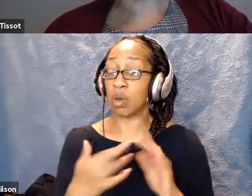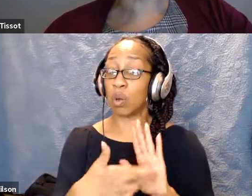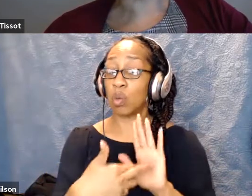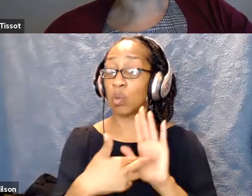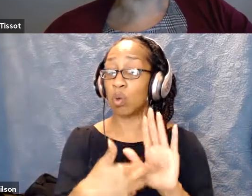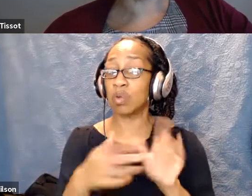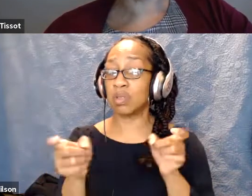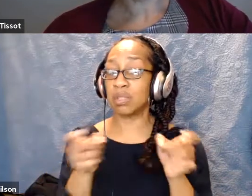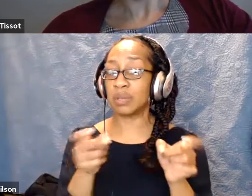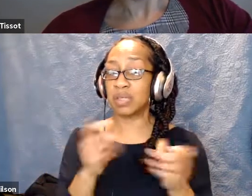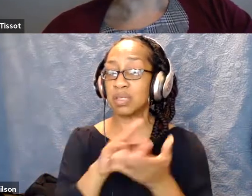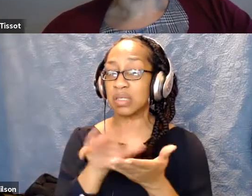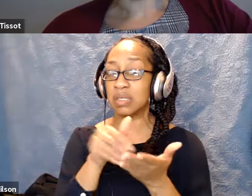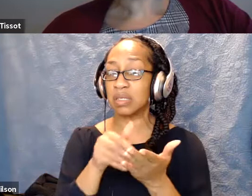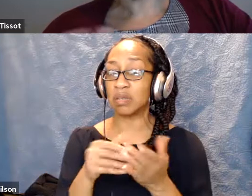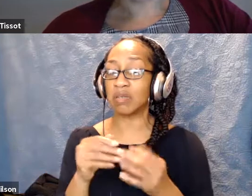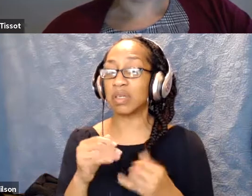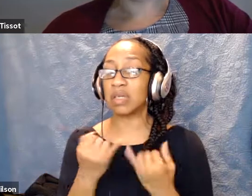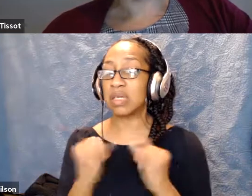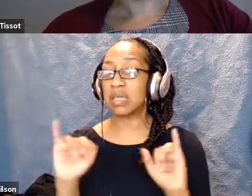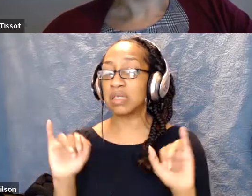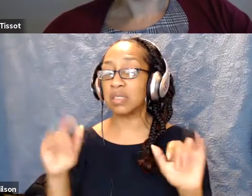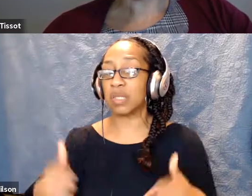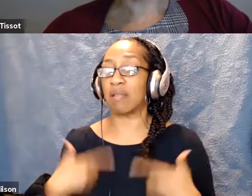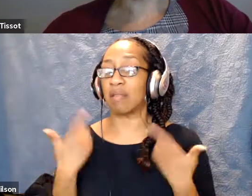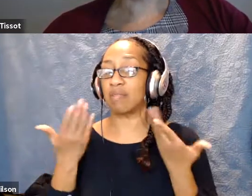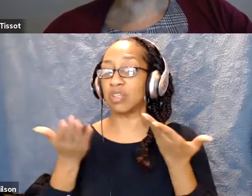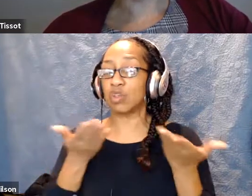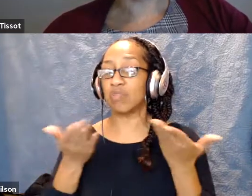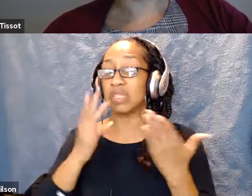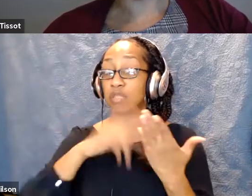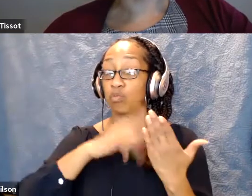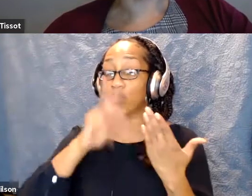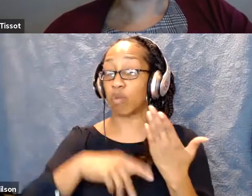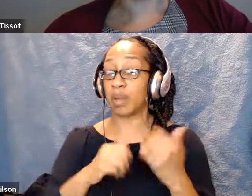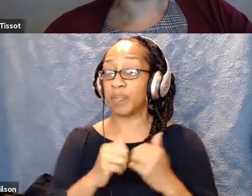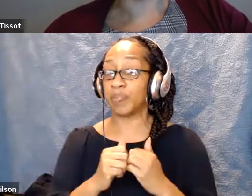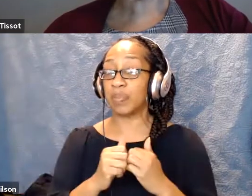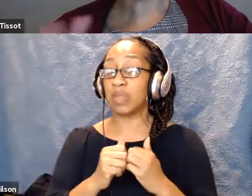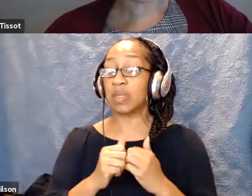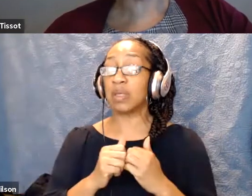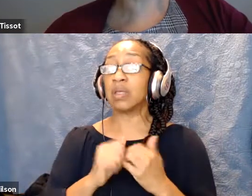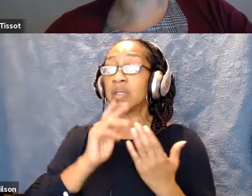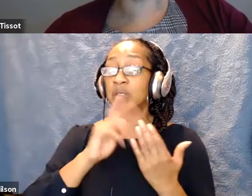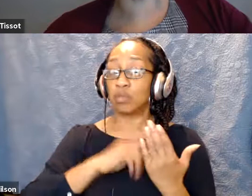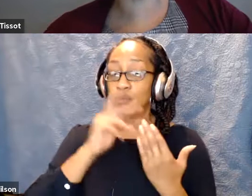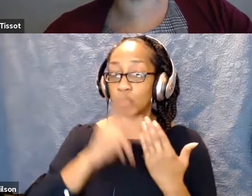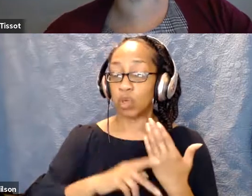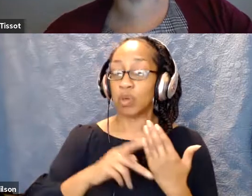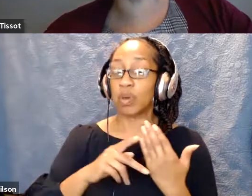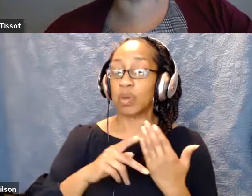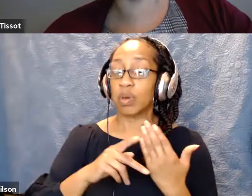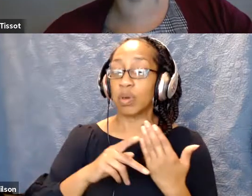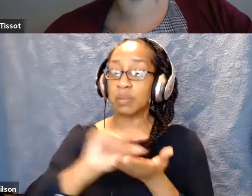Centers for Independent Living Services program. Together, these programs and fund states and